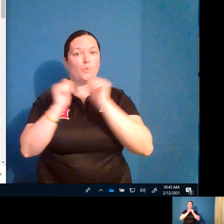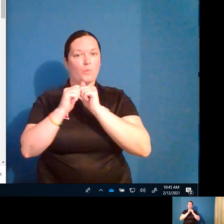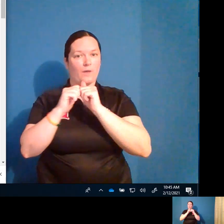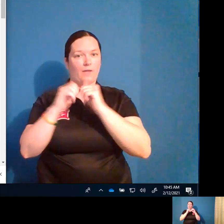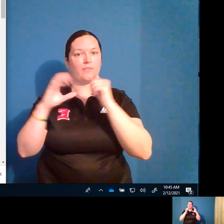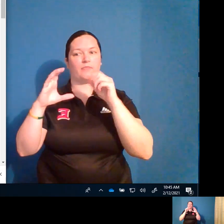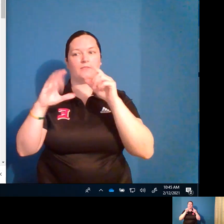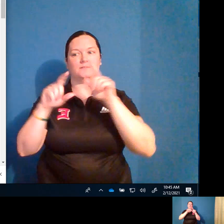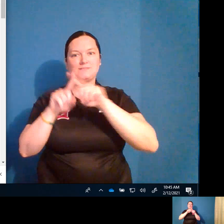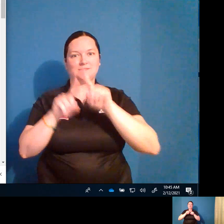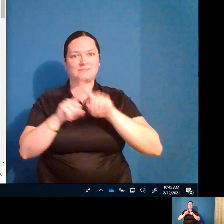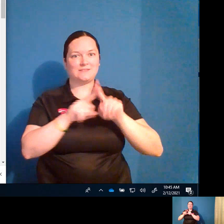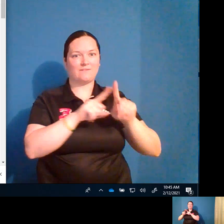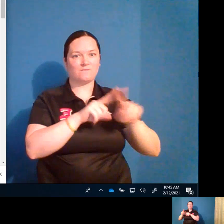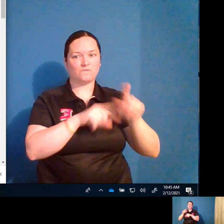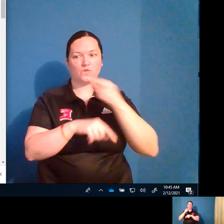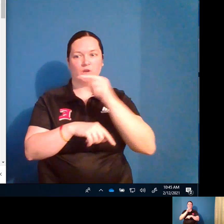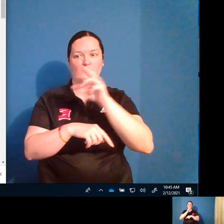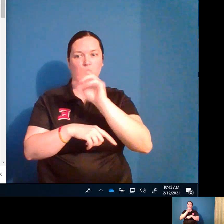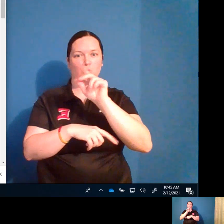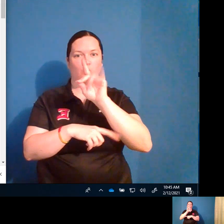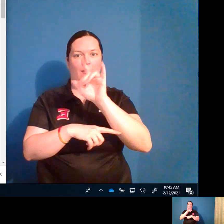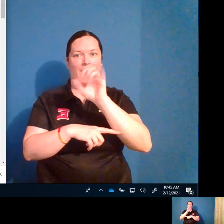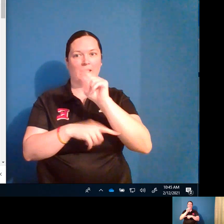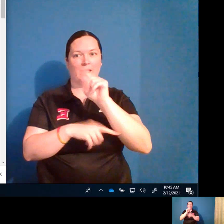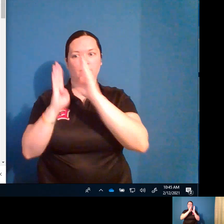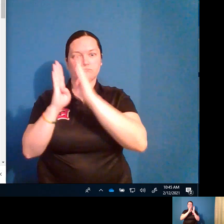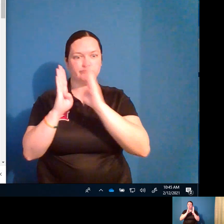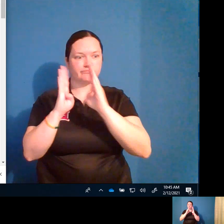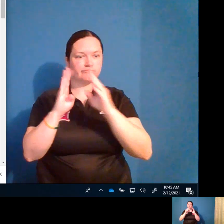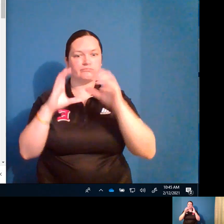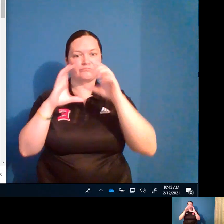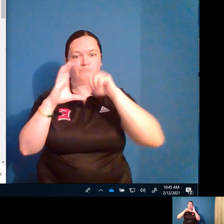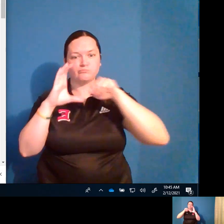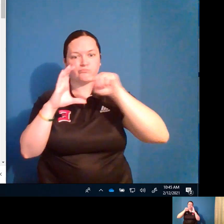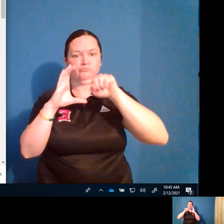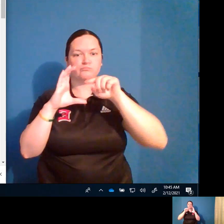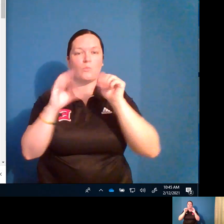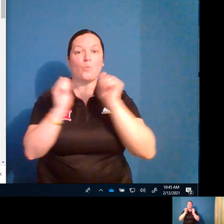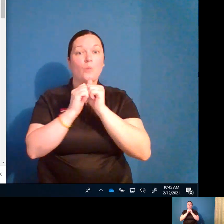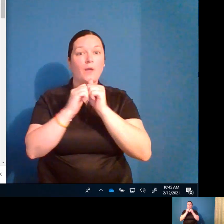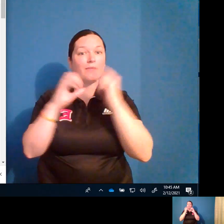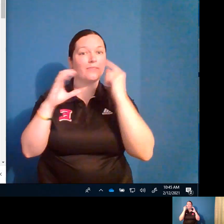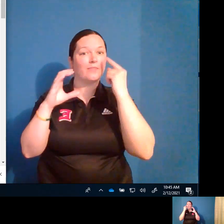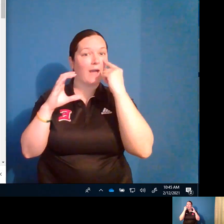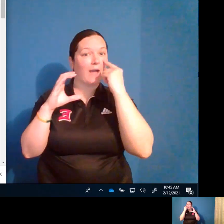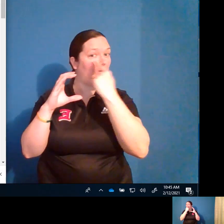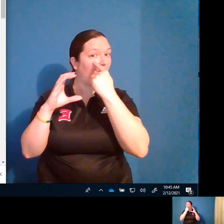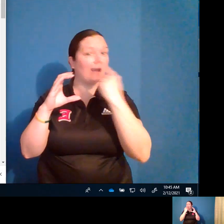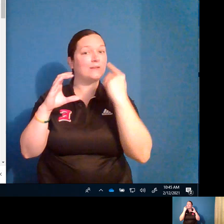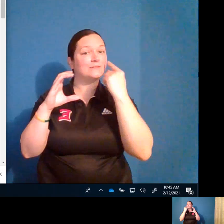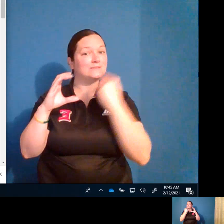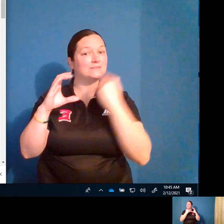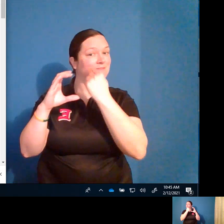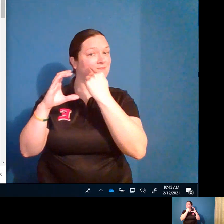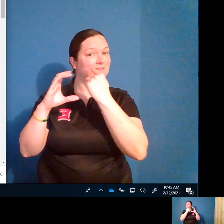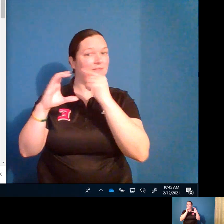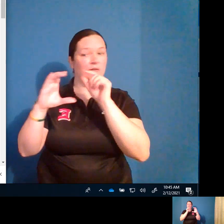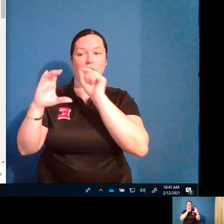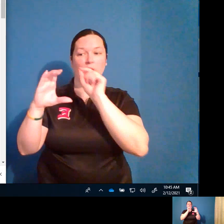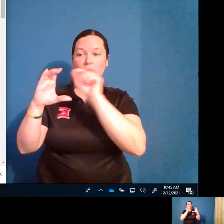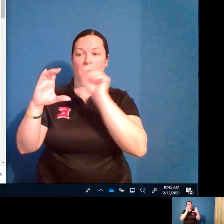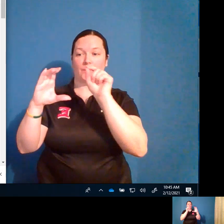direction as follows. Remember to place margins and divide your paper into 4 usable spaces. So here's what the 4. They got to be at least